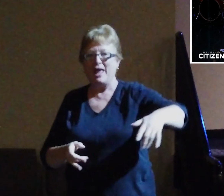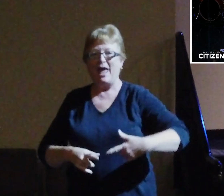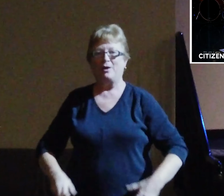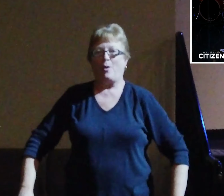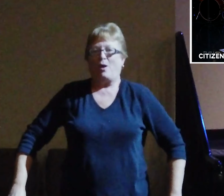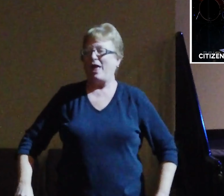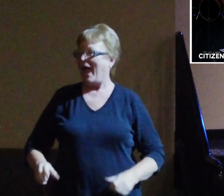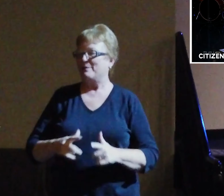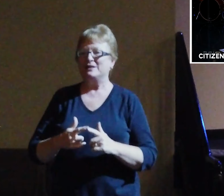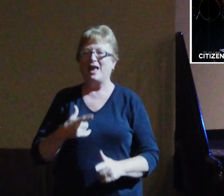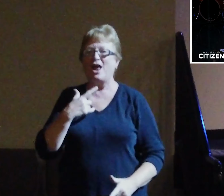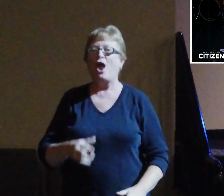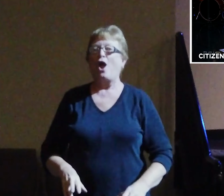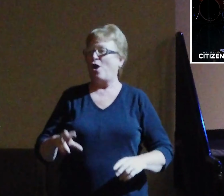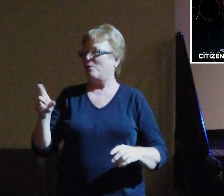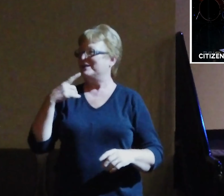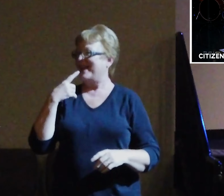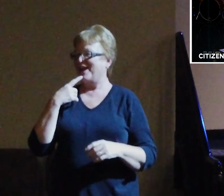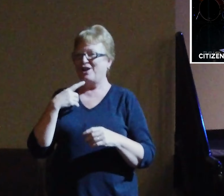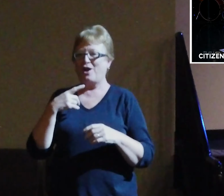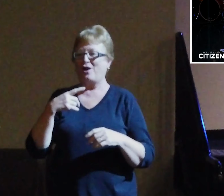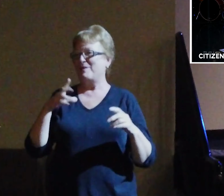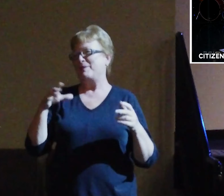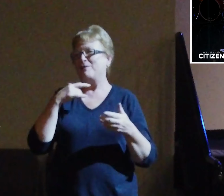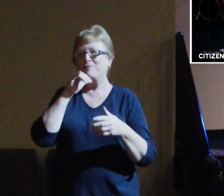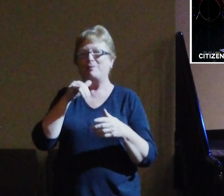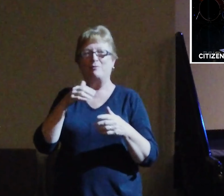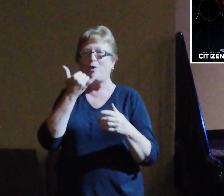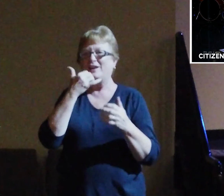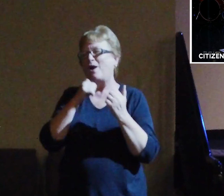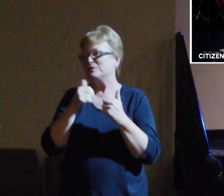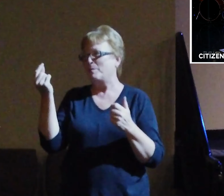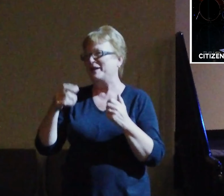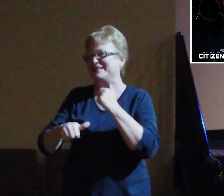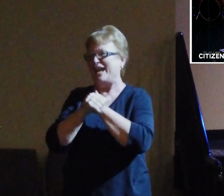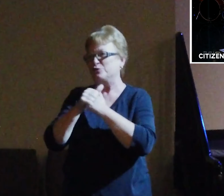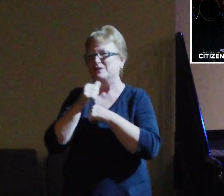Might've been before some of your time. Well, it's probably been banned anyways. It was a little dangerous.